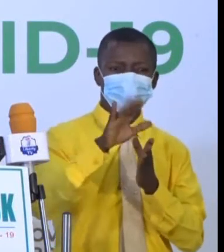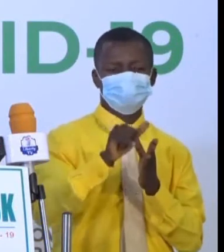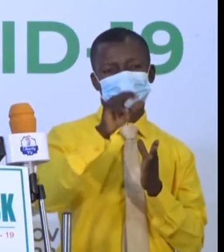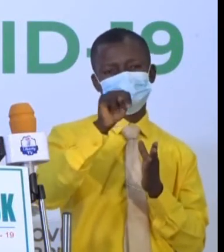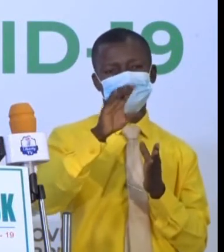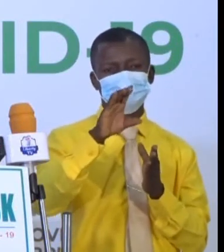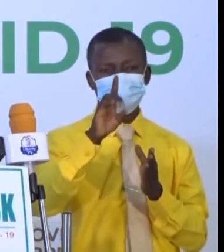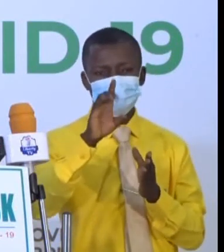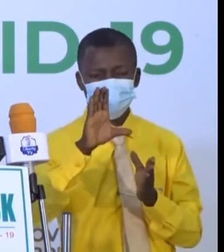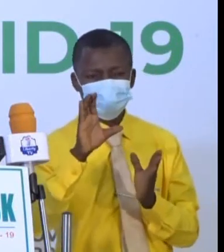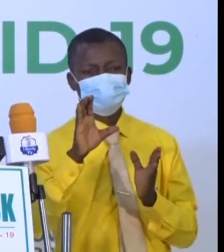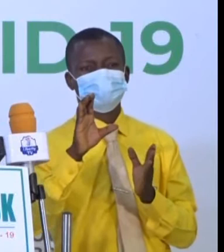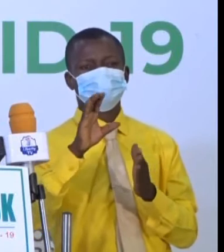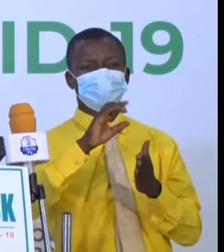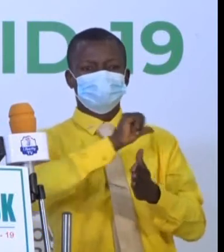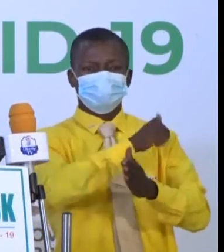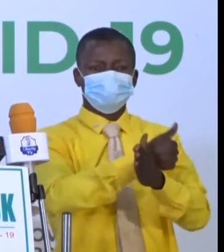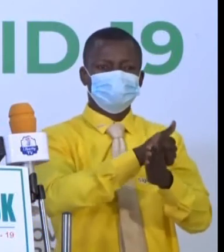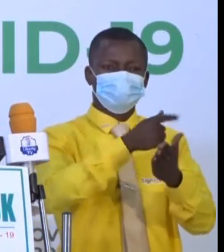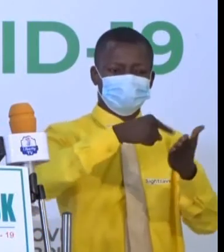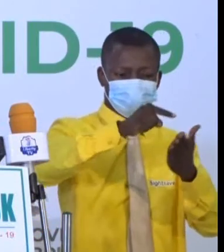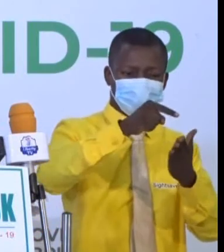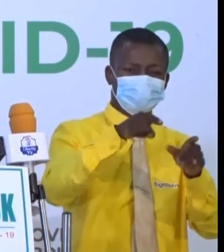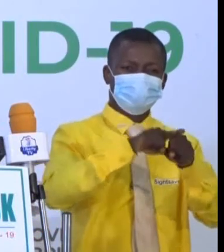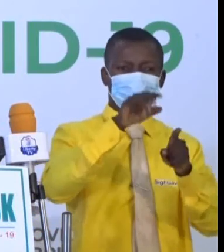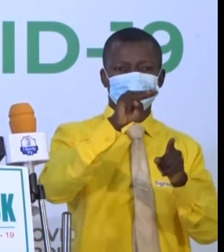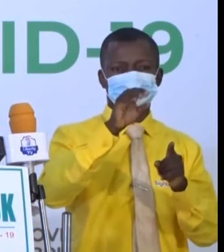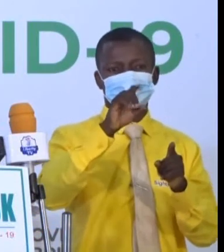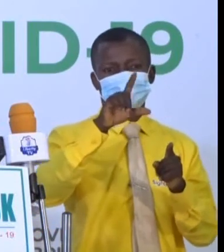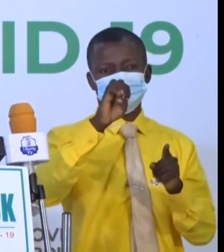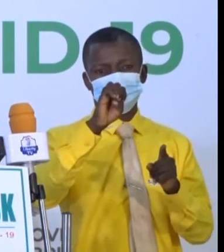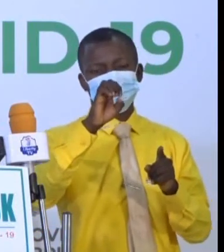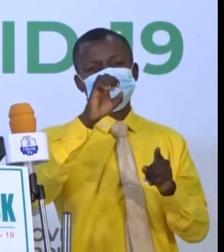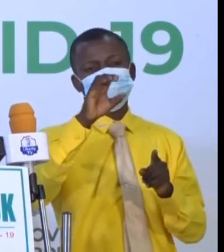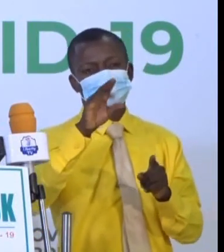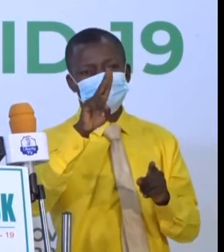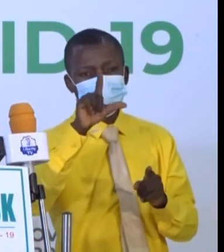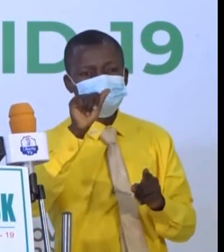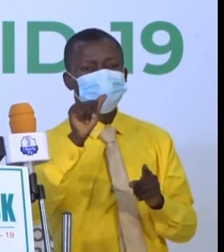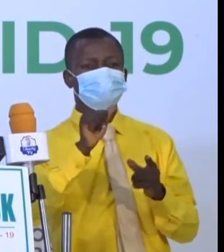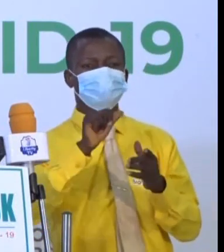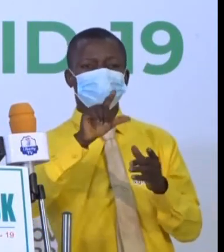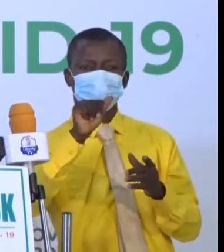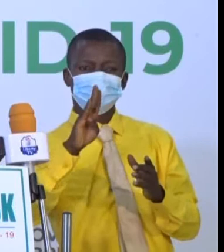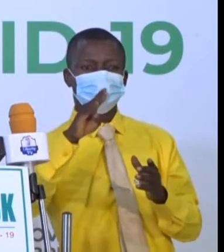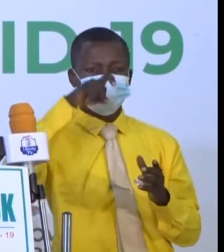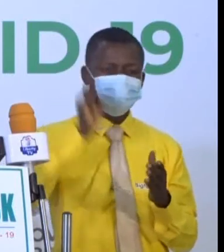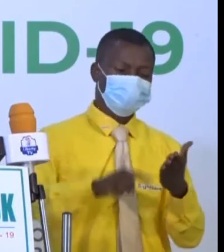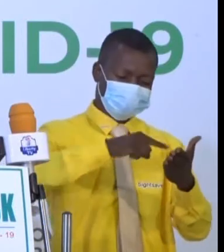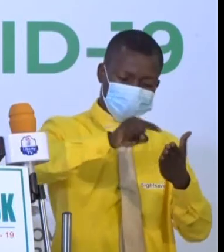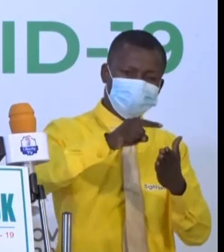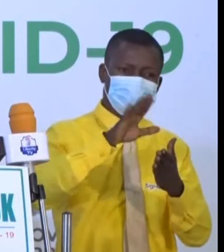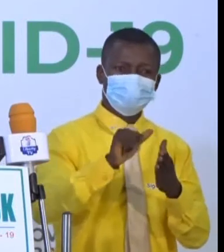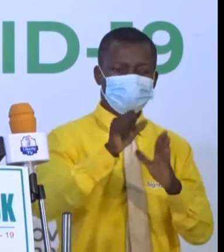and optimization in order to function as a molecular lab. And then thirdly, you must be accredited by the state